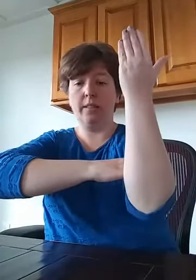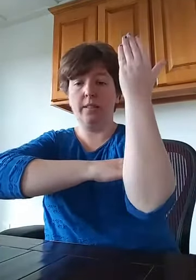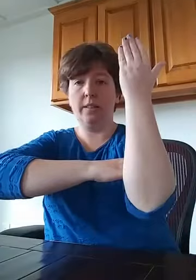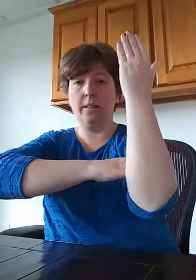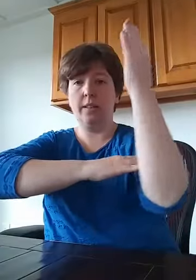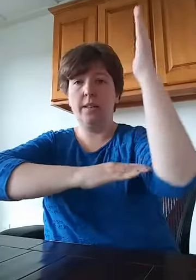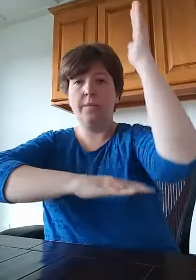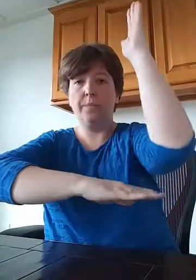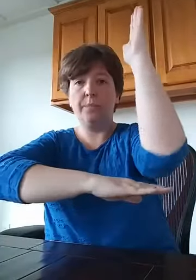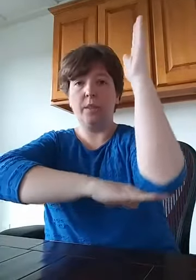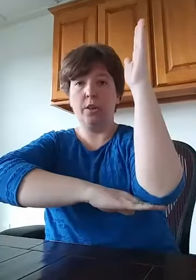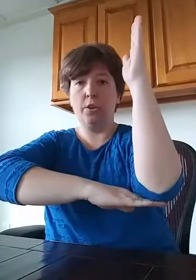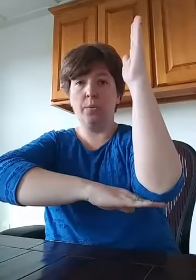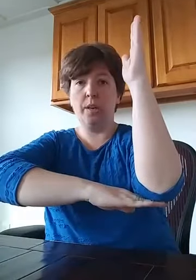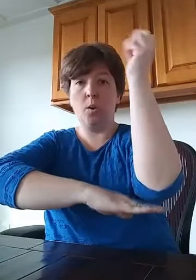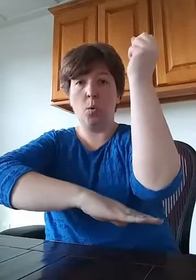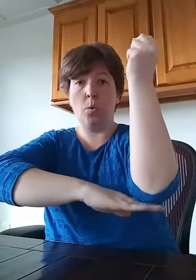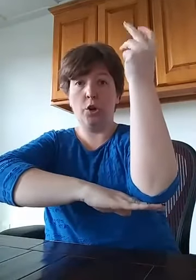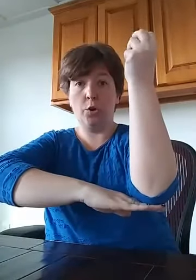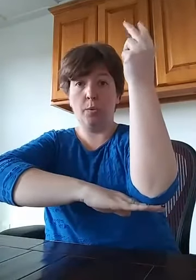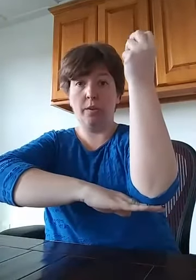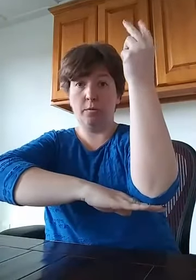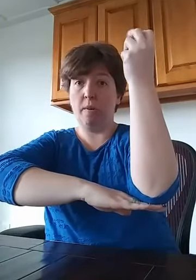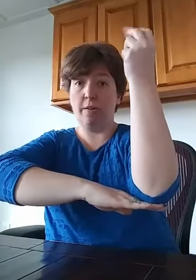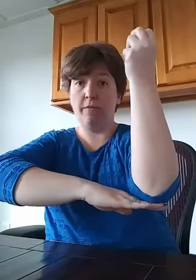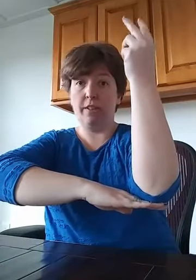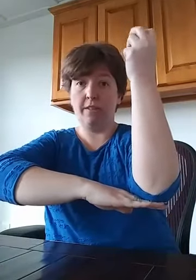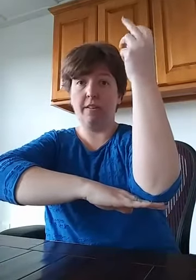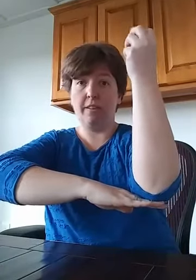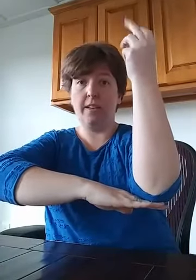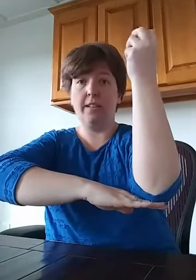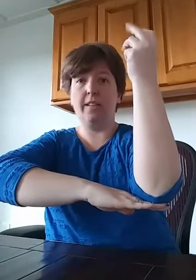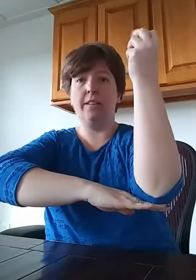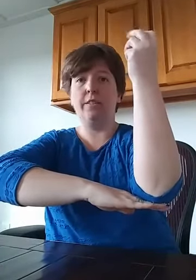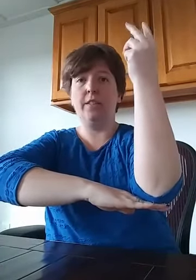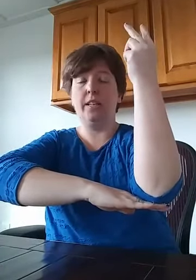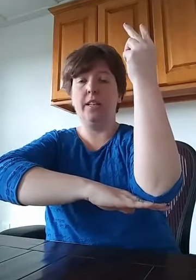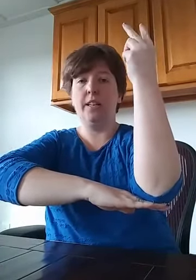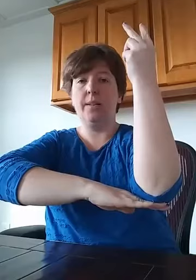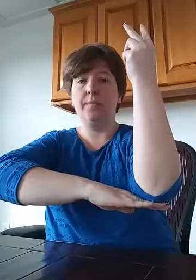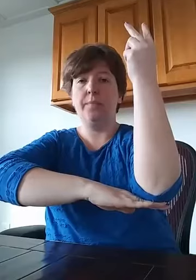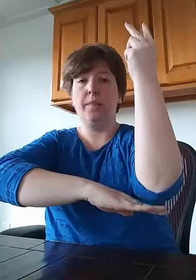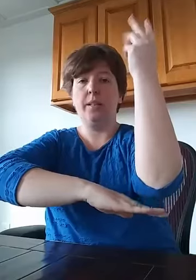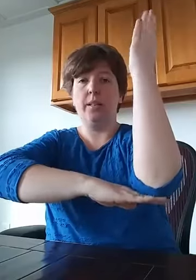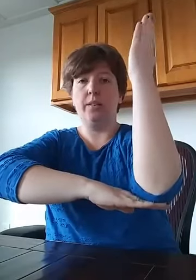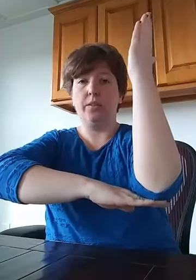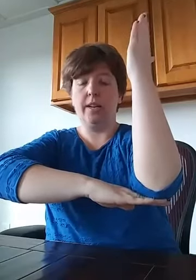rises, noon, 12 o'clock, right? You'll see it's straight